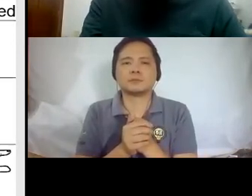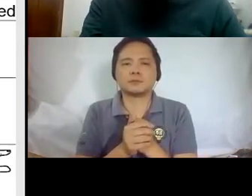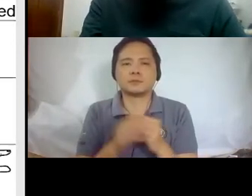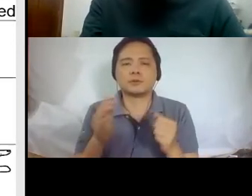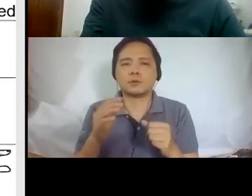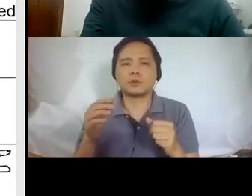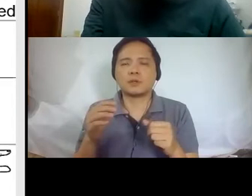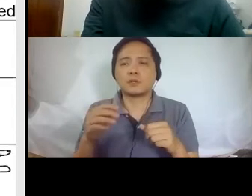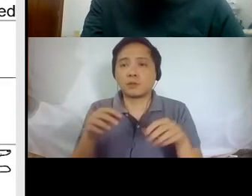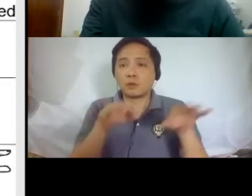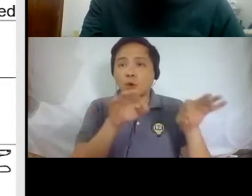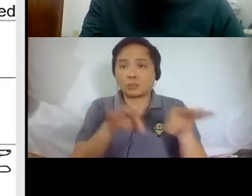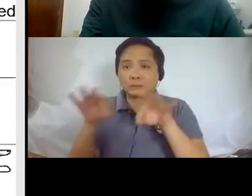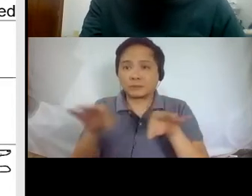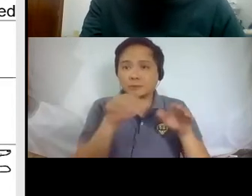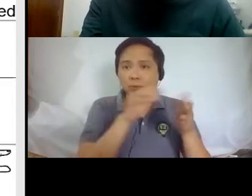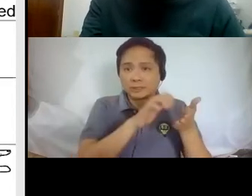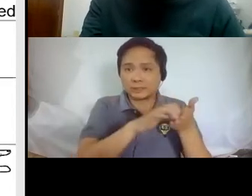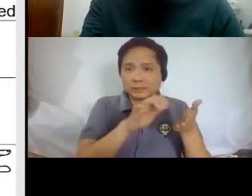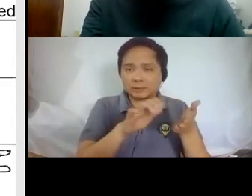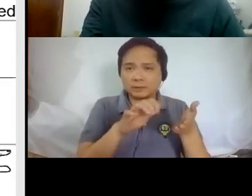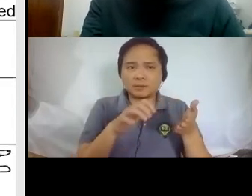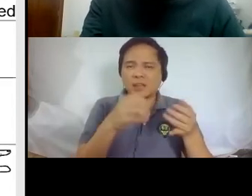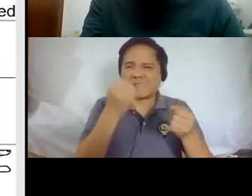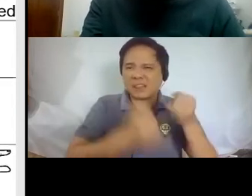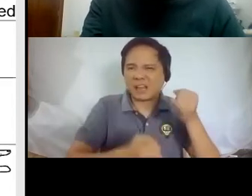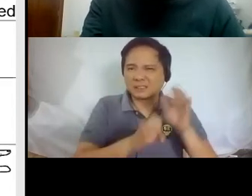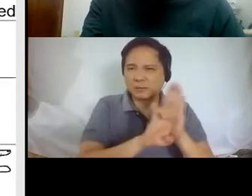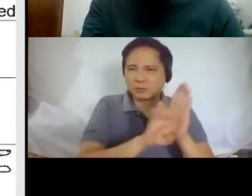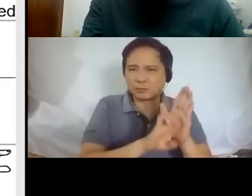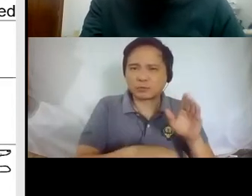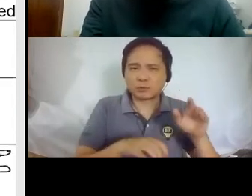from Vietnamese signs, Ho Chi Minh City signs.